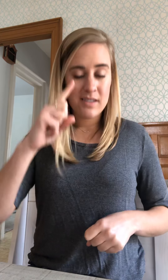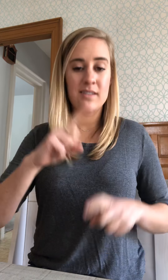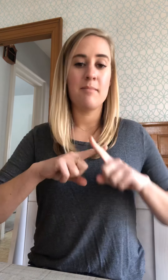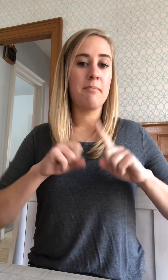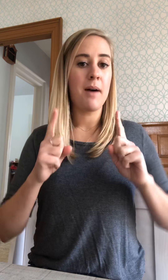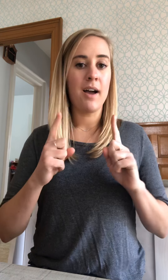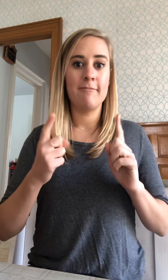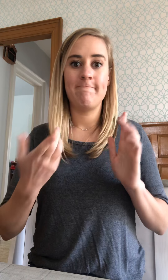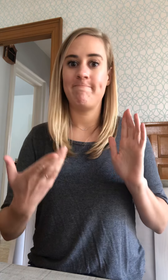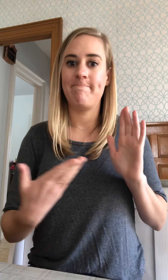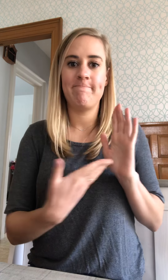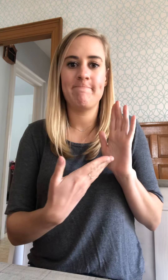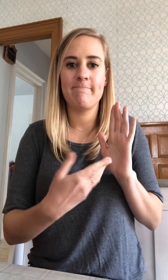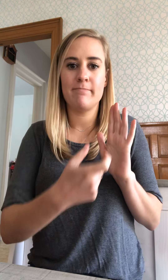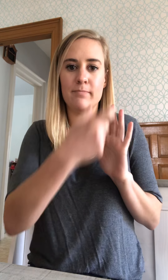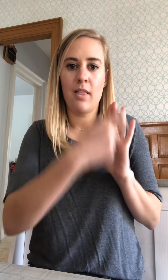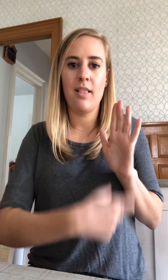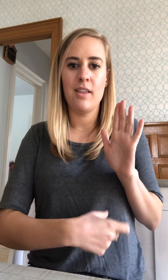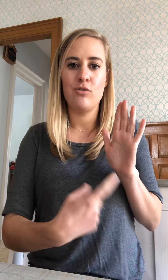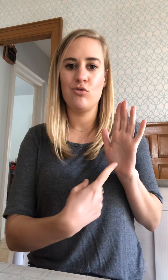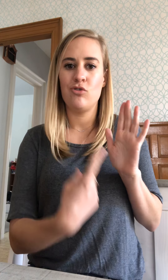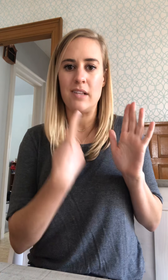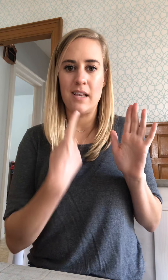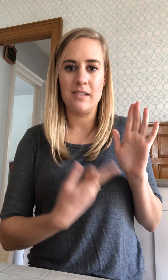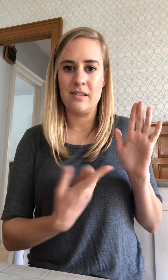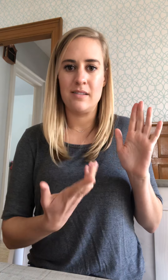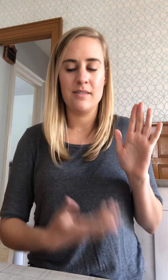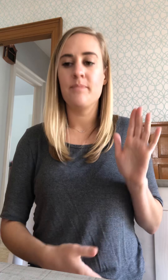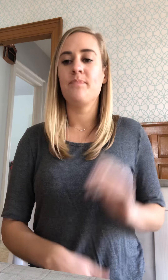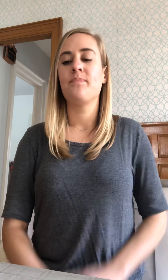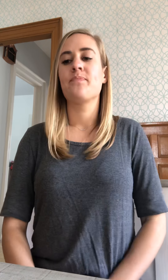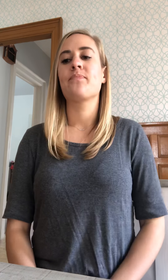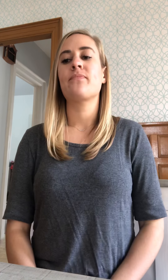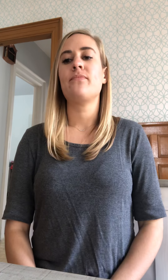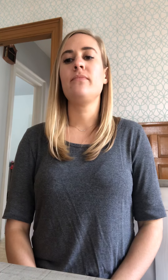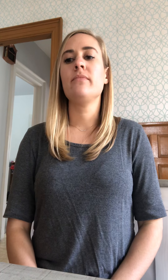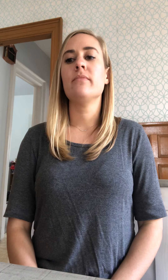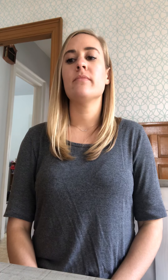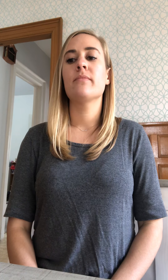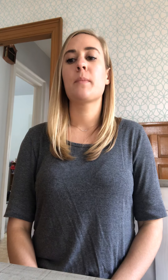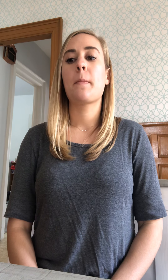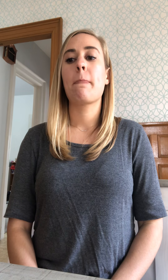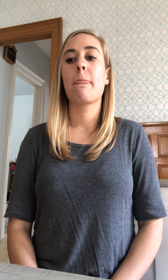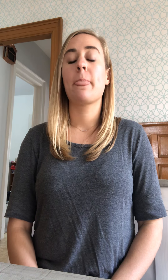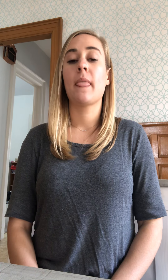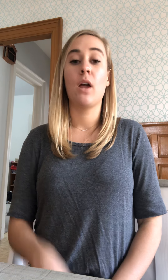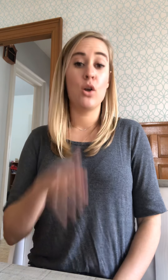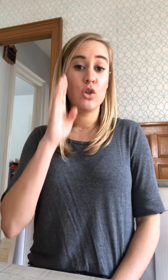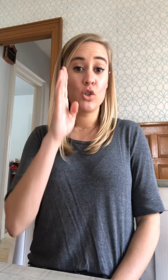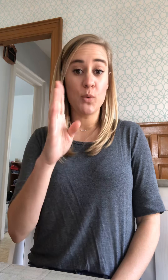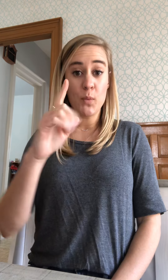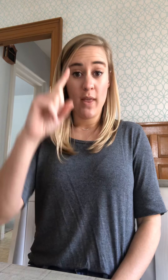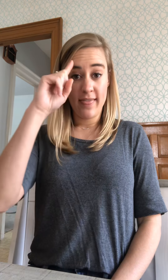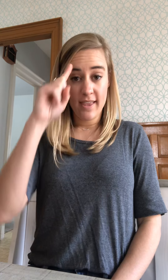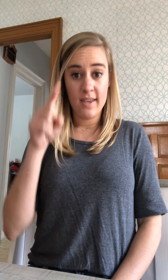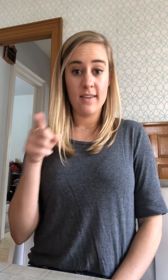the literature, and that's why we're talking about it. So you would think this is a horizontally